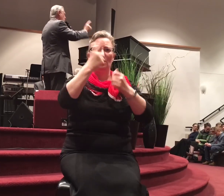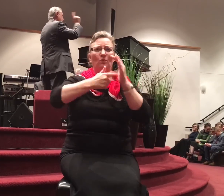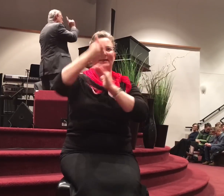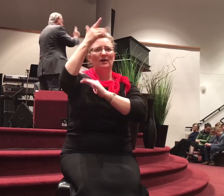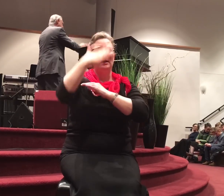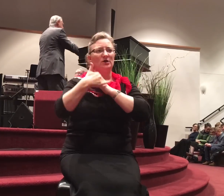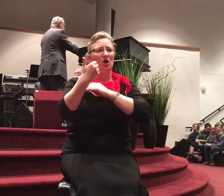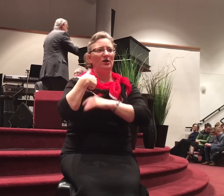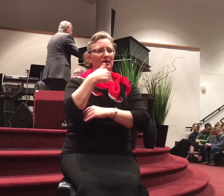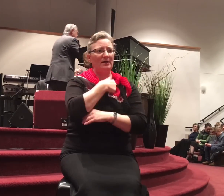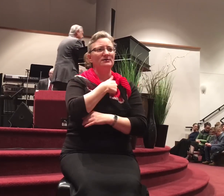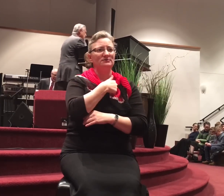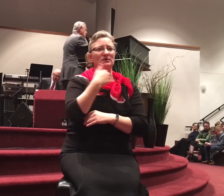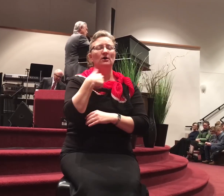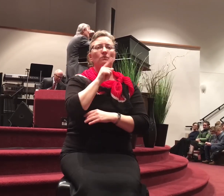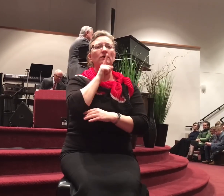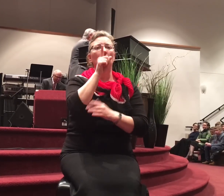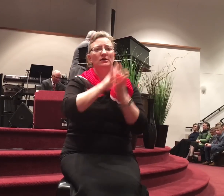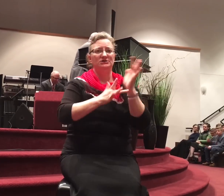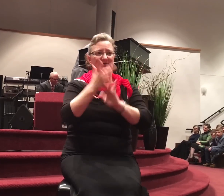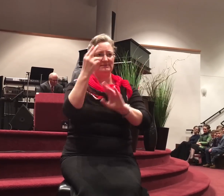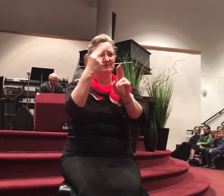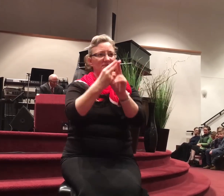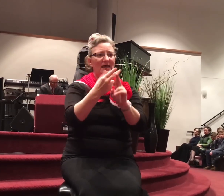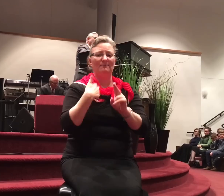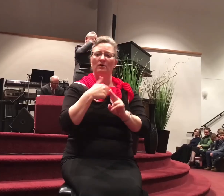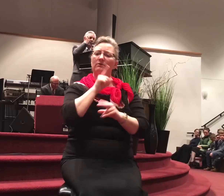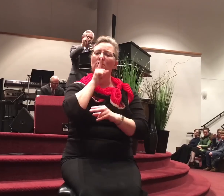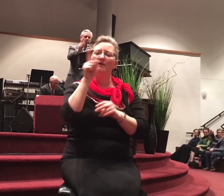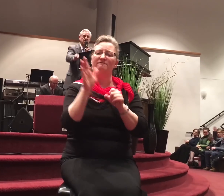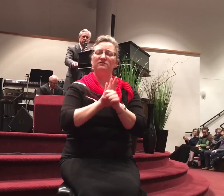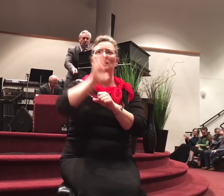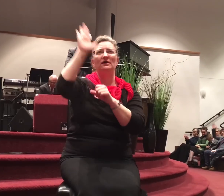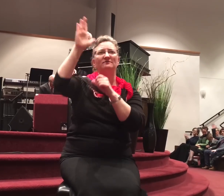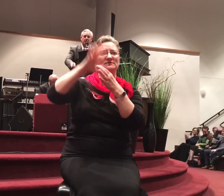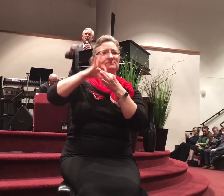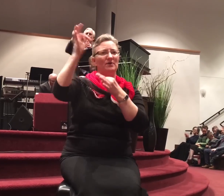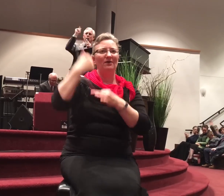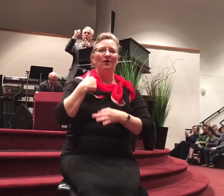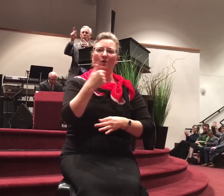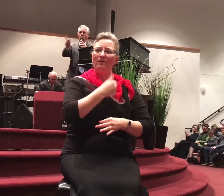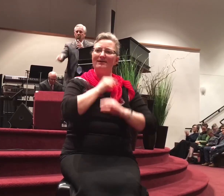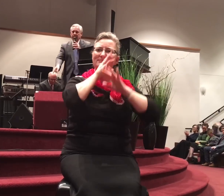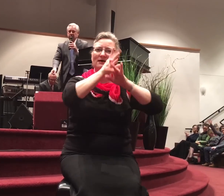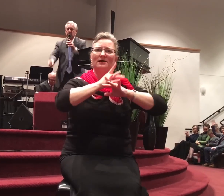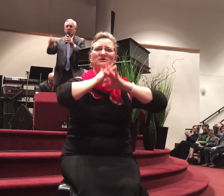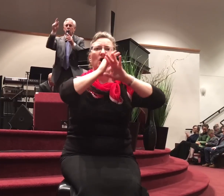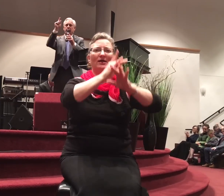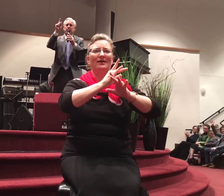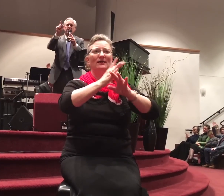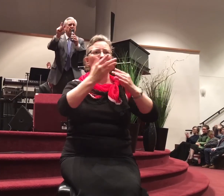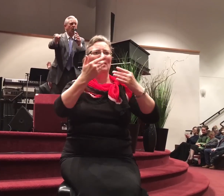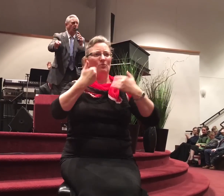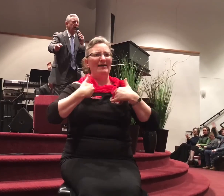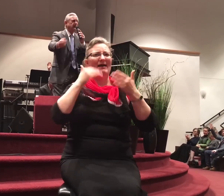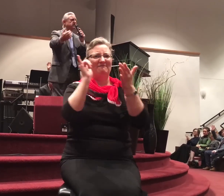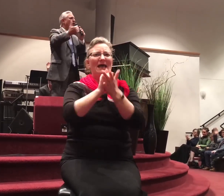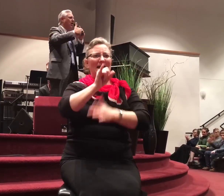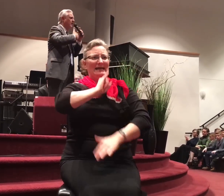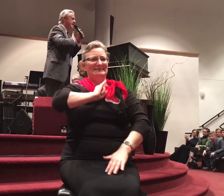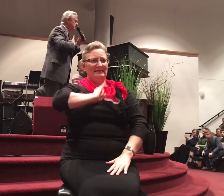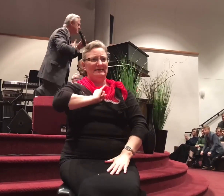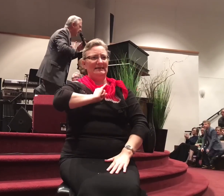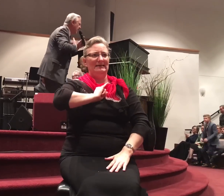be. We are Jesus' men. We're spirit-filled. We're tongue-talking. We're holiness. We believe in